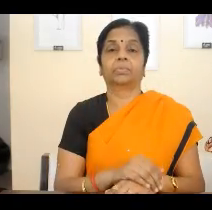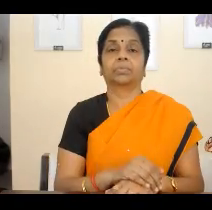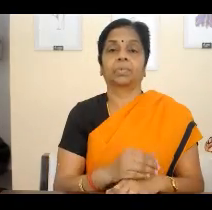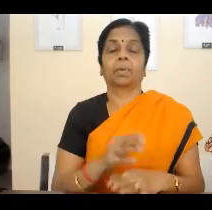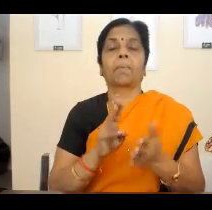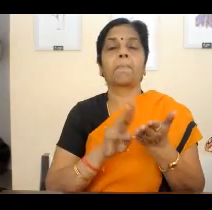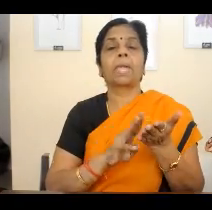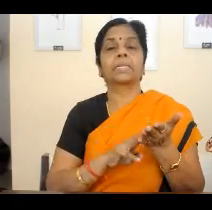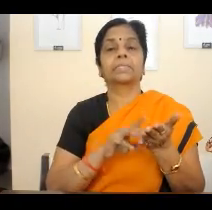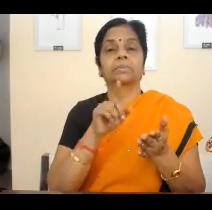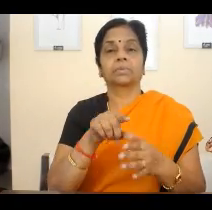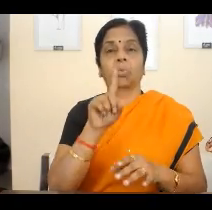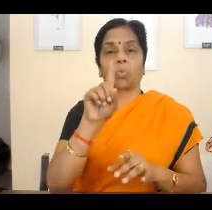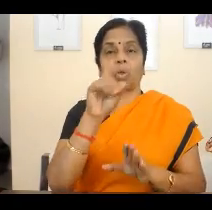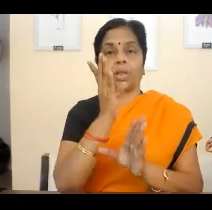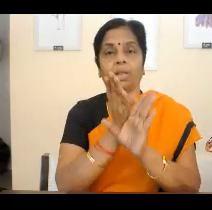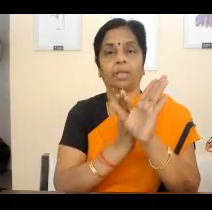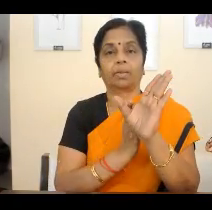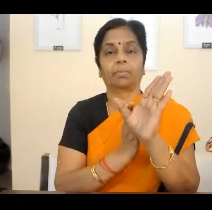maximum of 1 year.